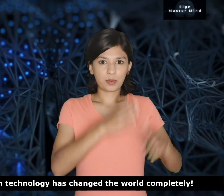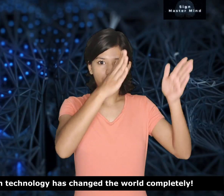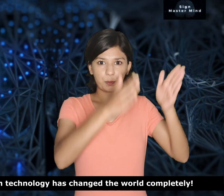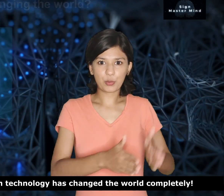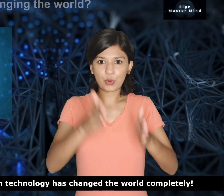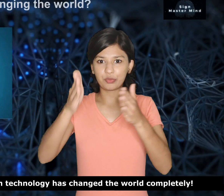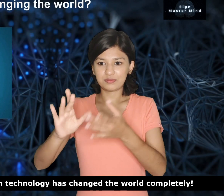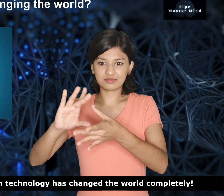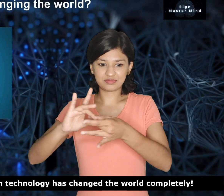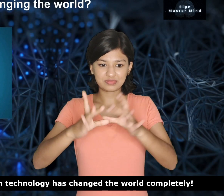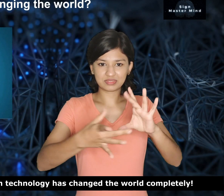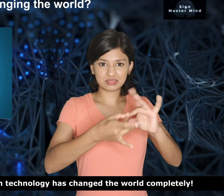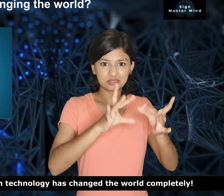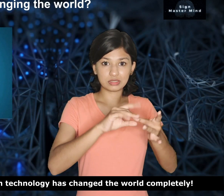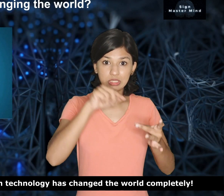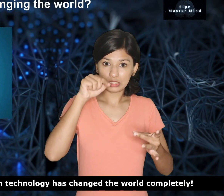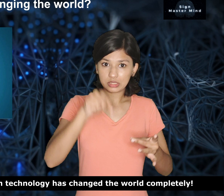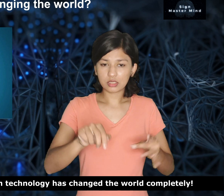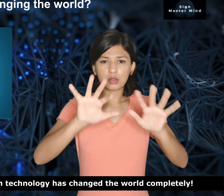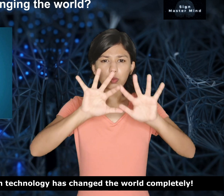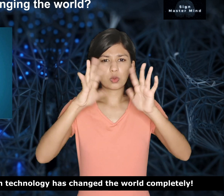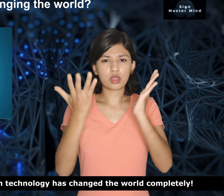Blockchain technology has changed the world completely